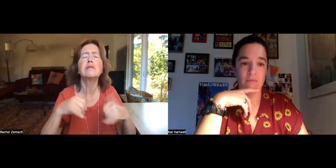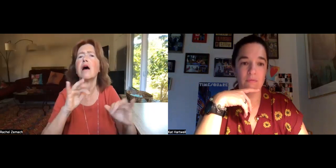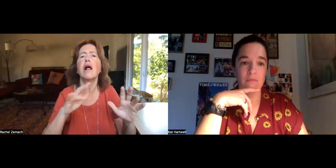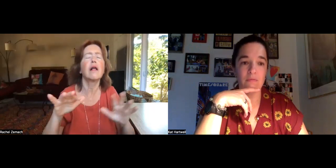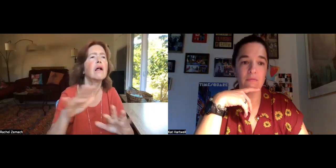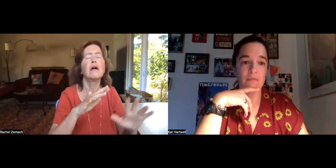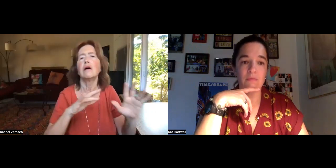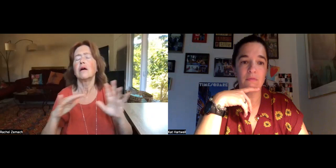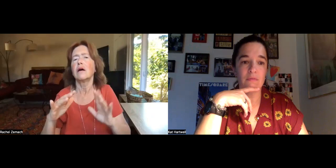There.